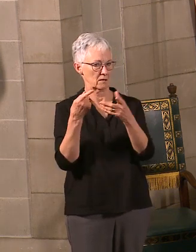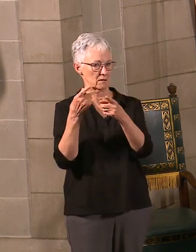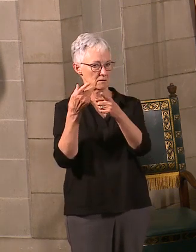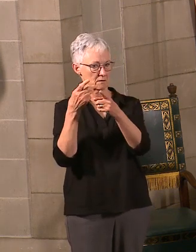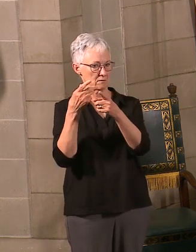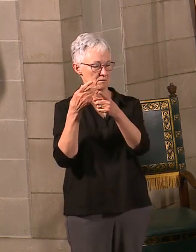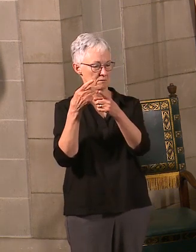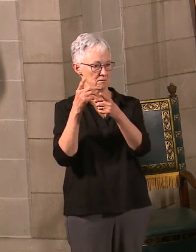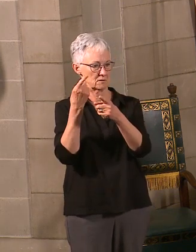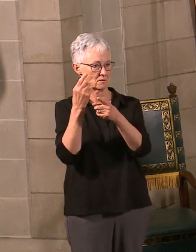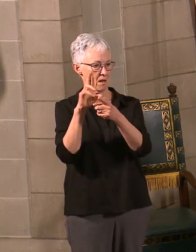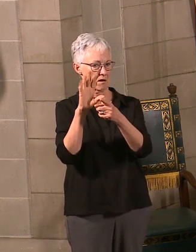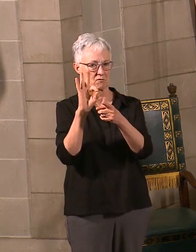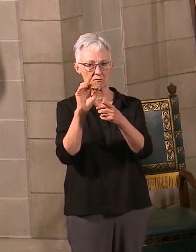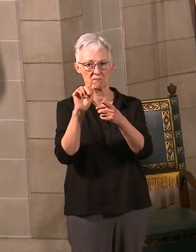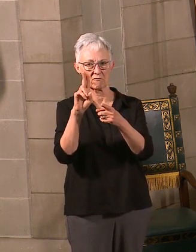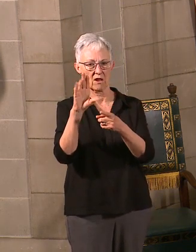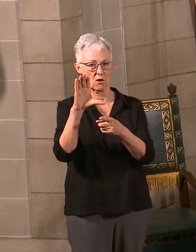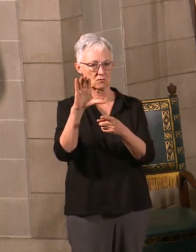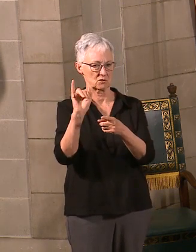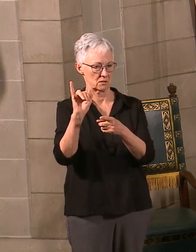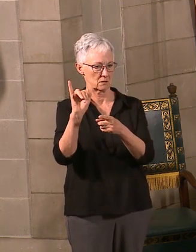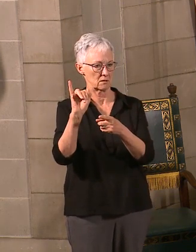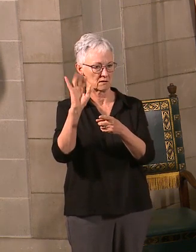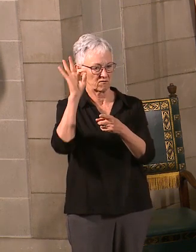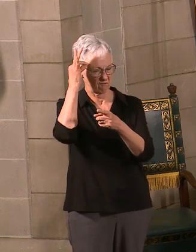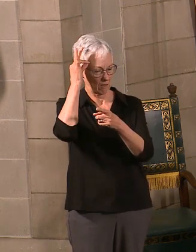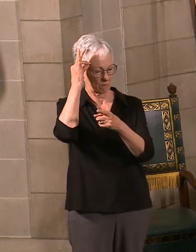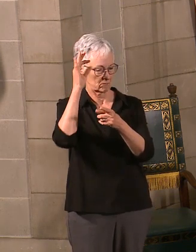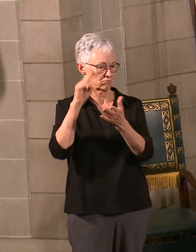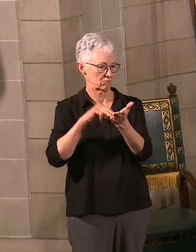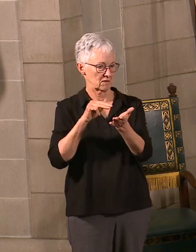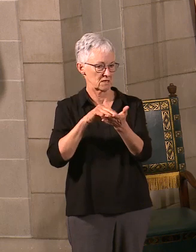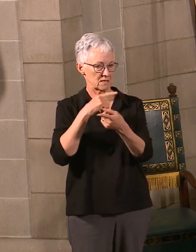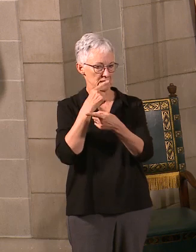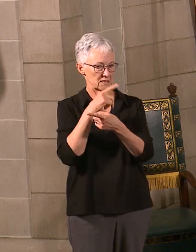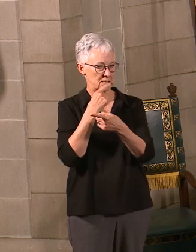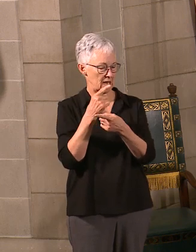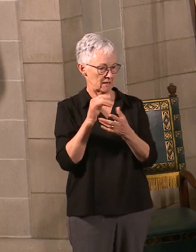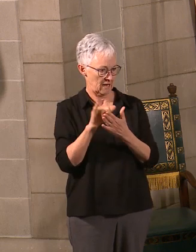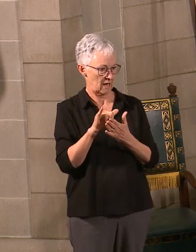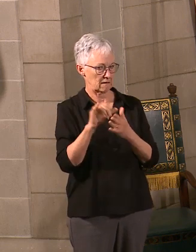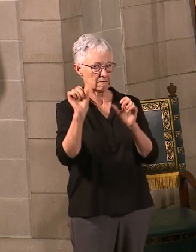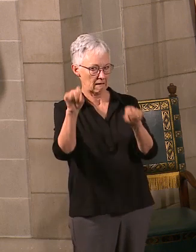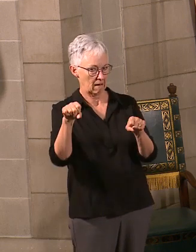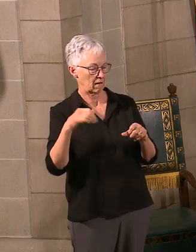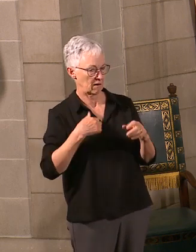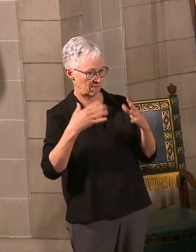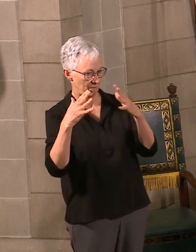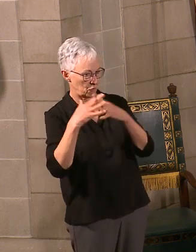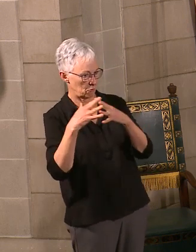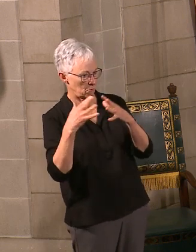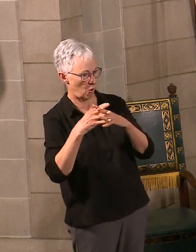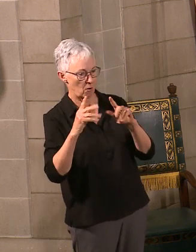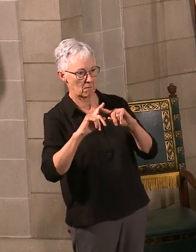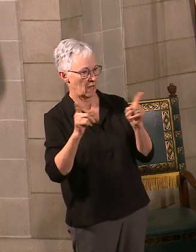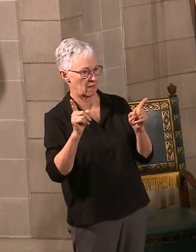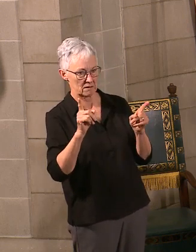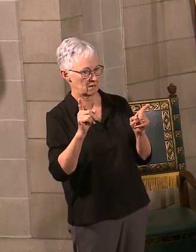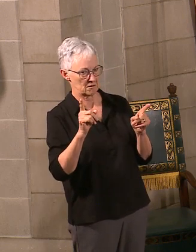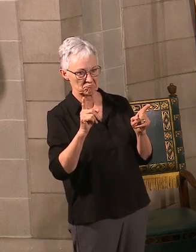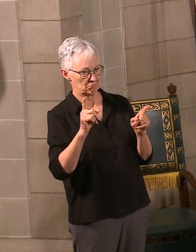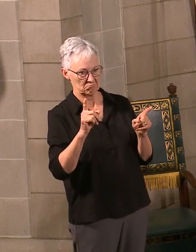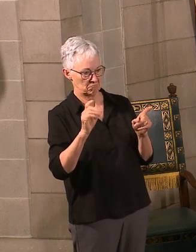there's still a lot more for us to know. As Governor Ricketts has said, I think the key to what will allow us to do a lot more will be a lot